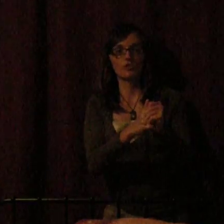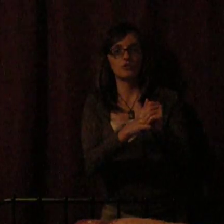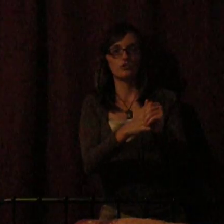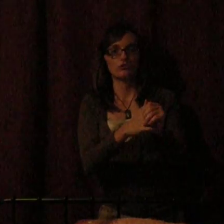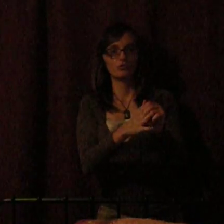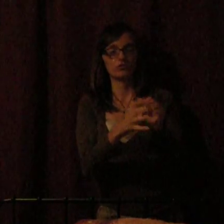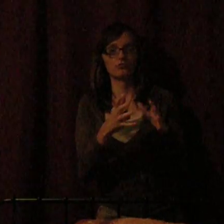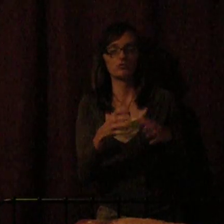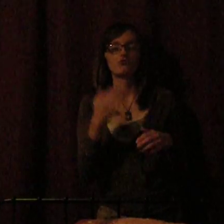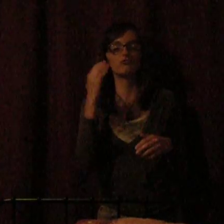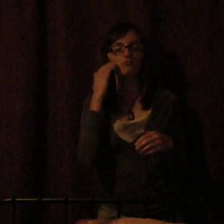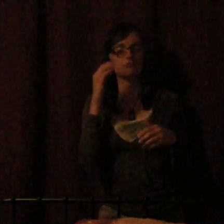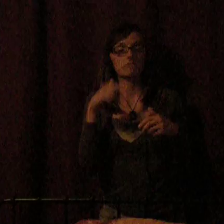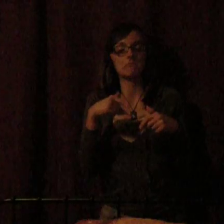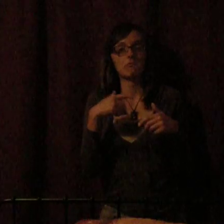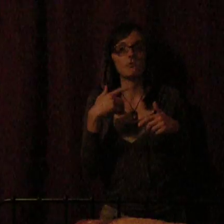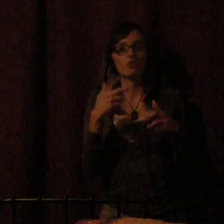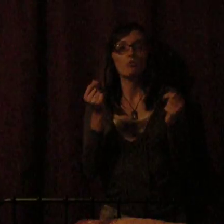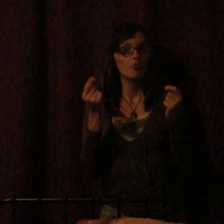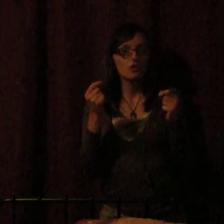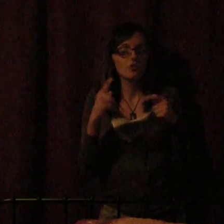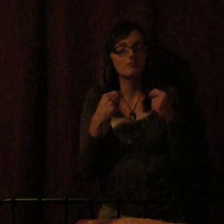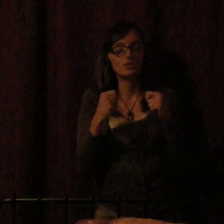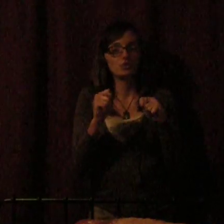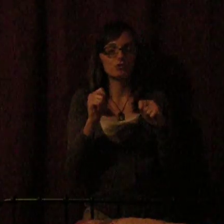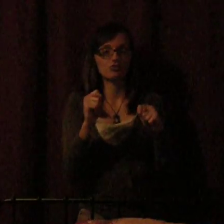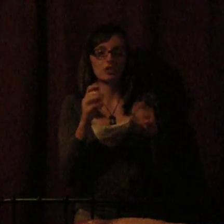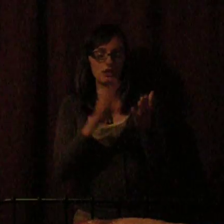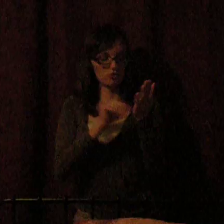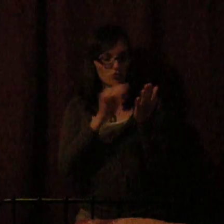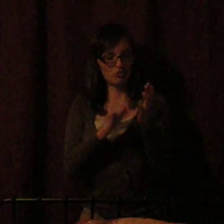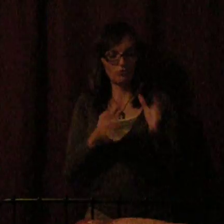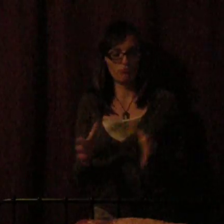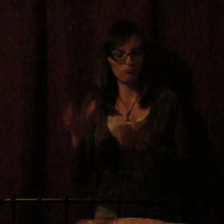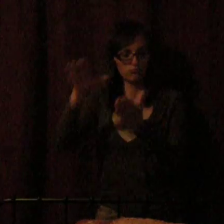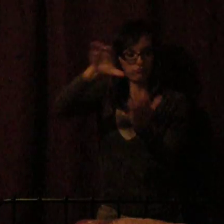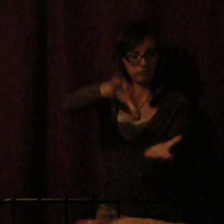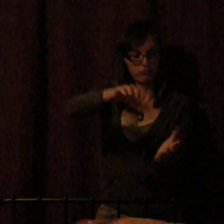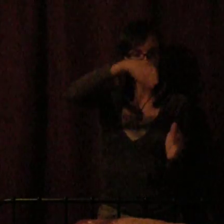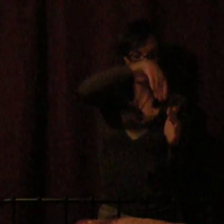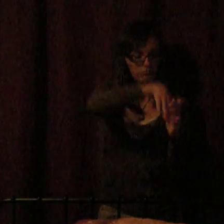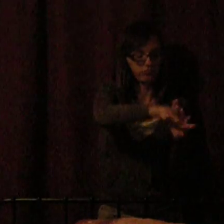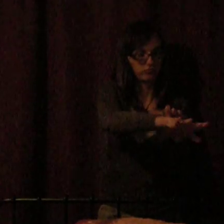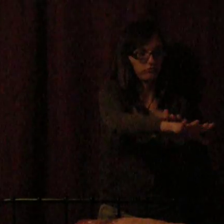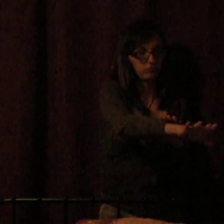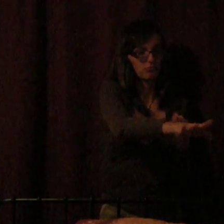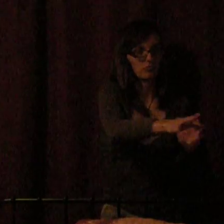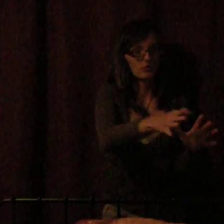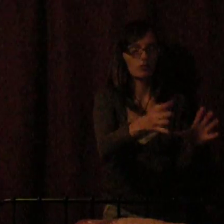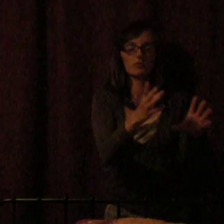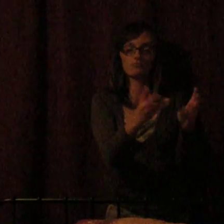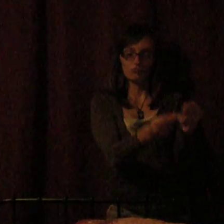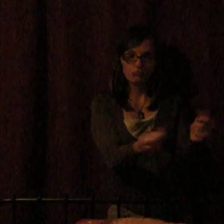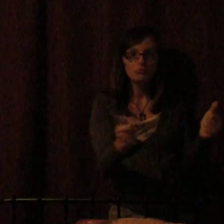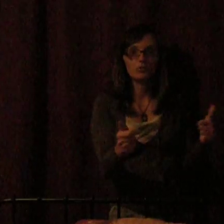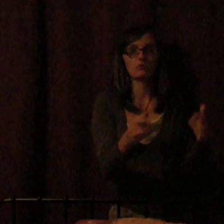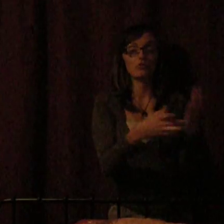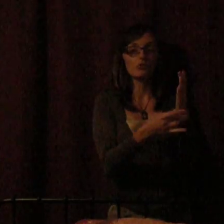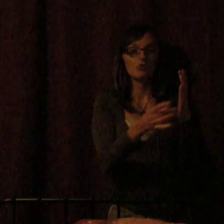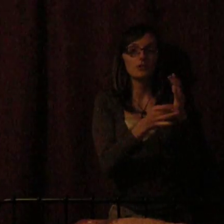waters, sort of like how you squirt dish soap on a greasy frying pan to get the oil to wash away with the water. The problem is,